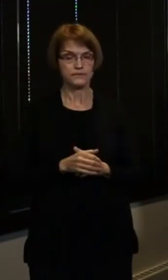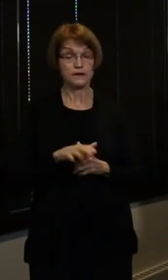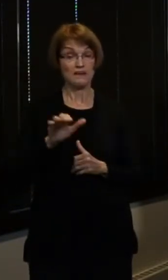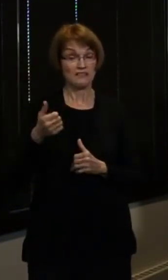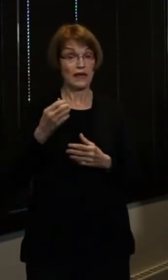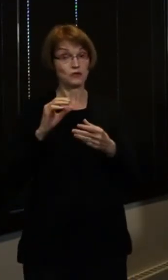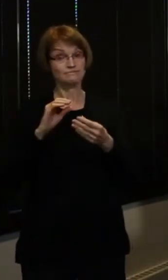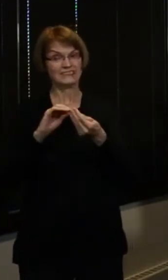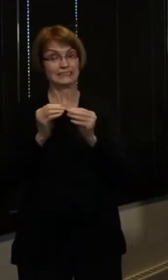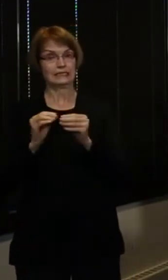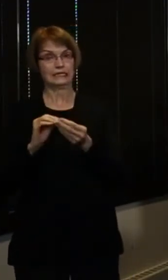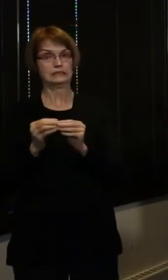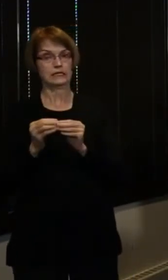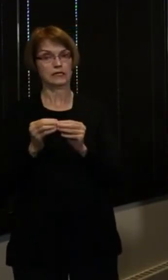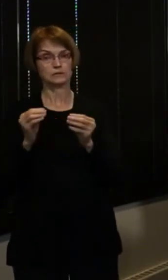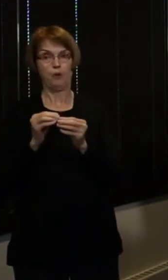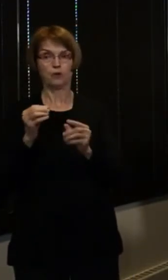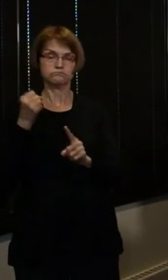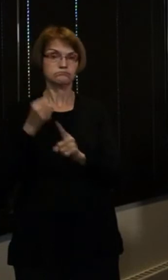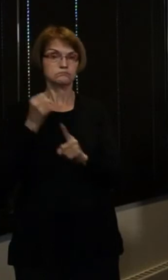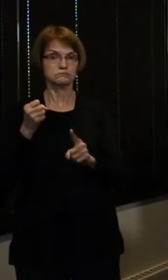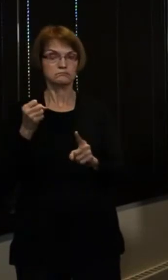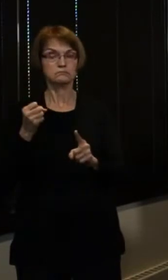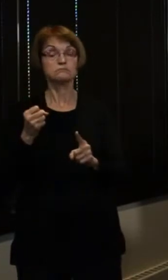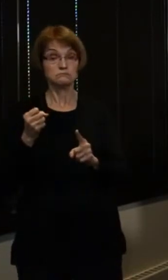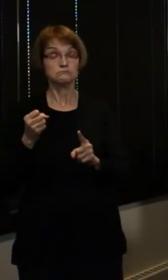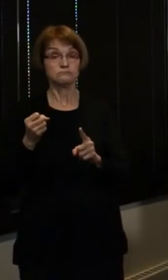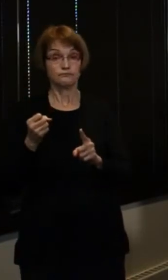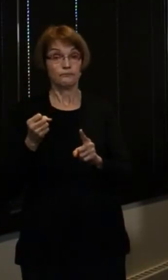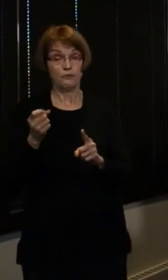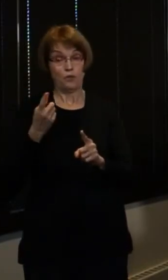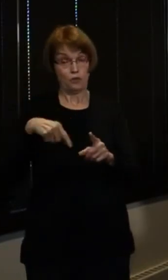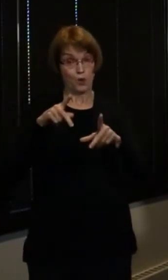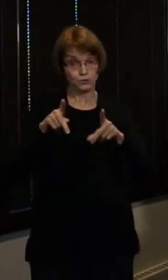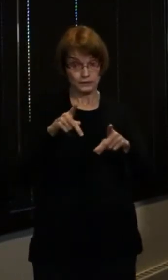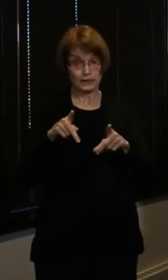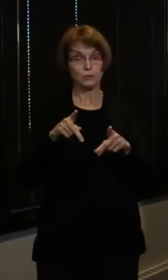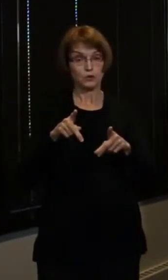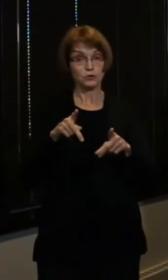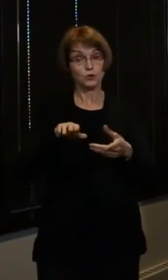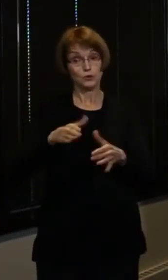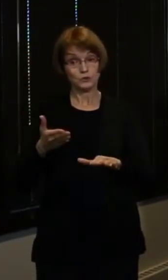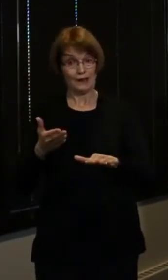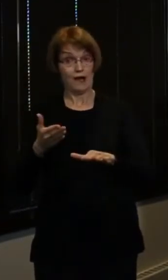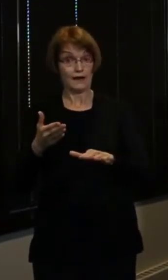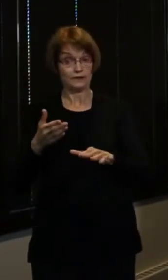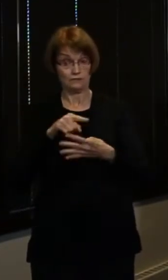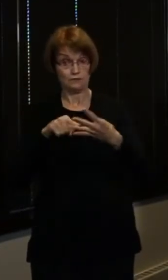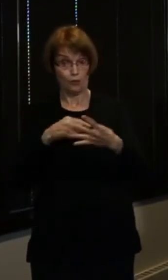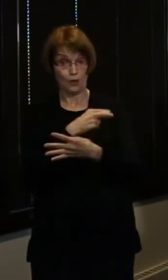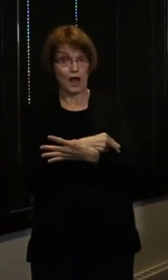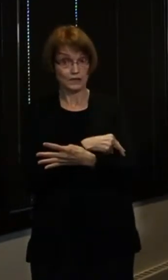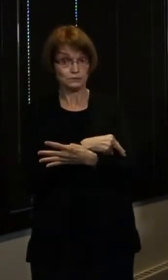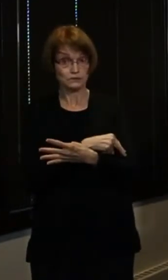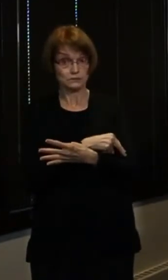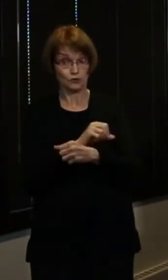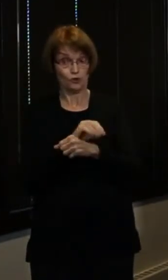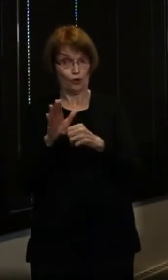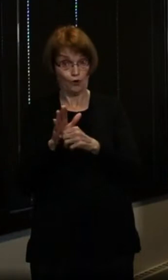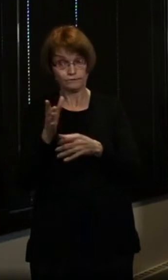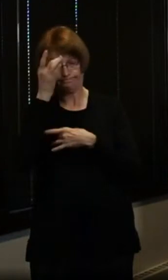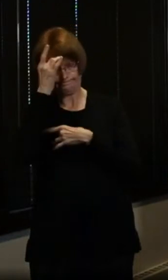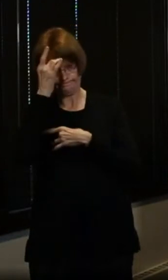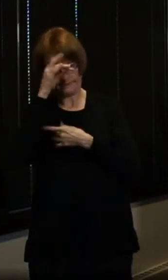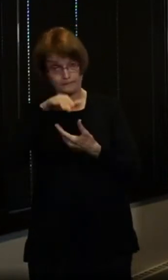dramatic, but I think drives home the point. Greater than 50% of people who pass away in the hospitals due to COVID are greater